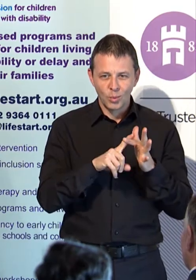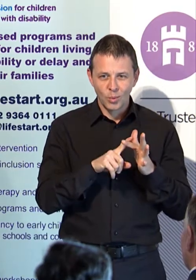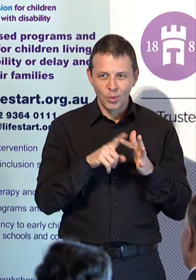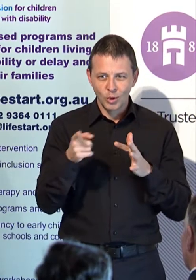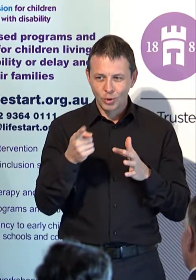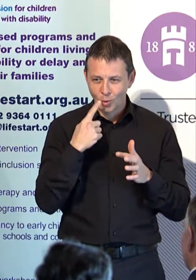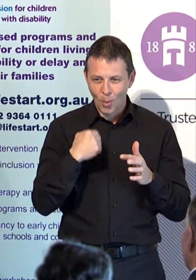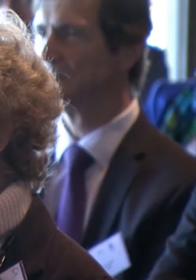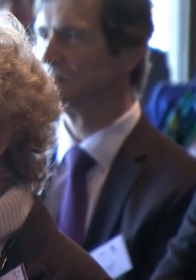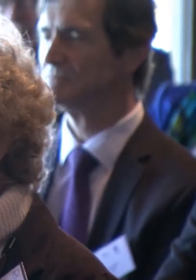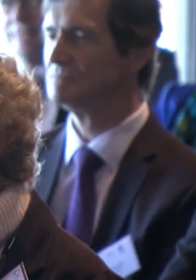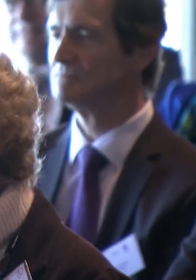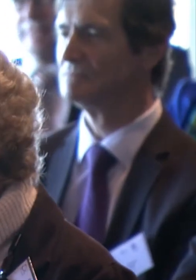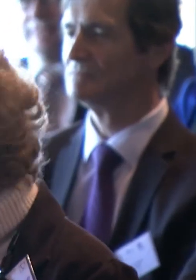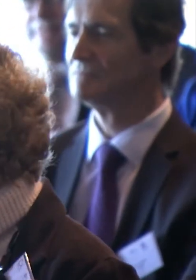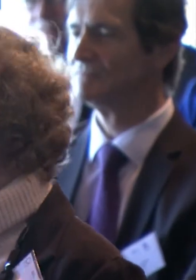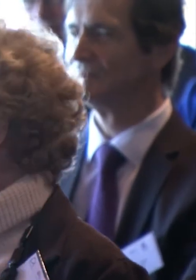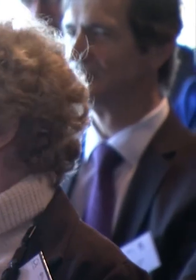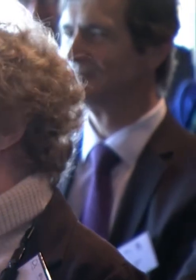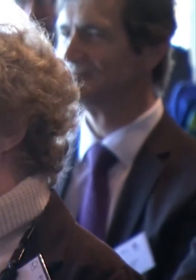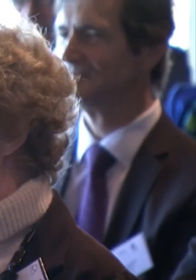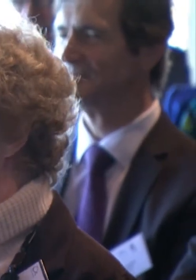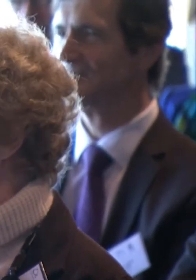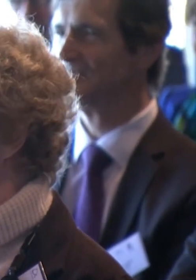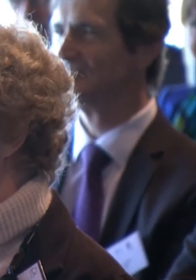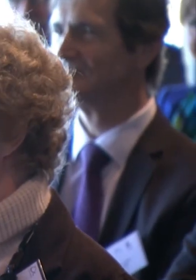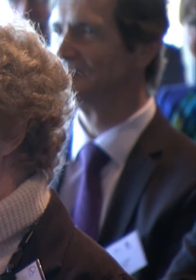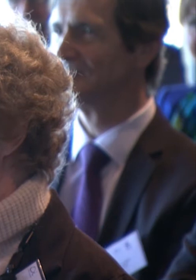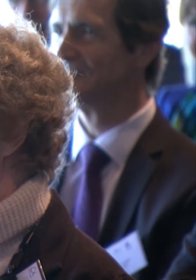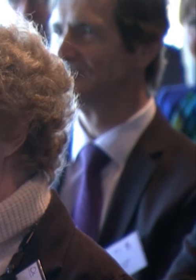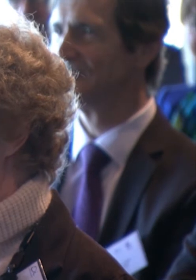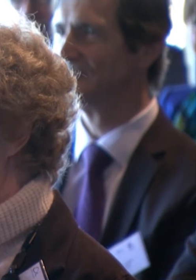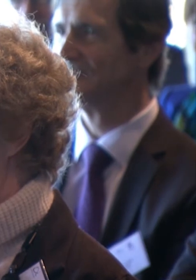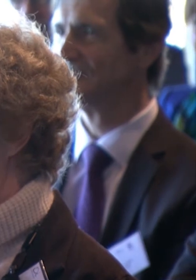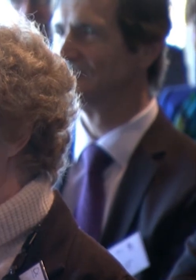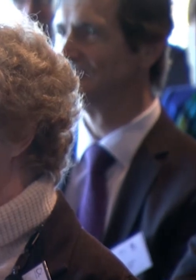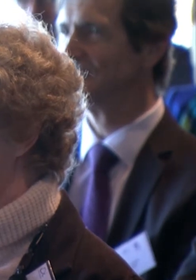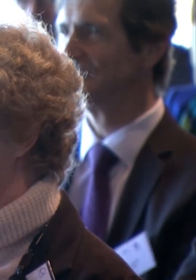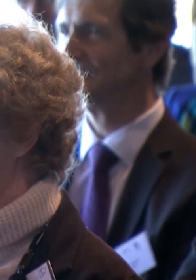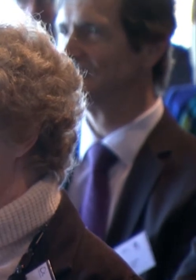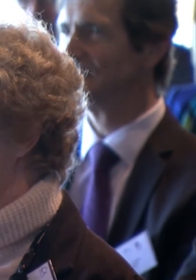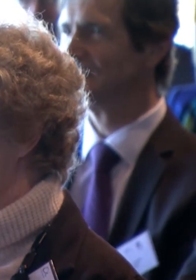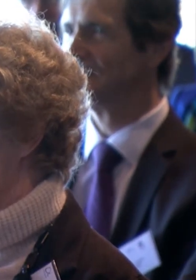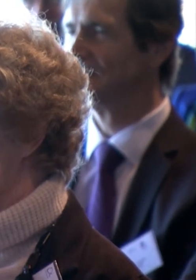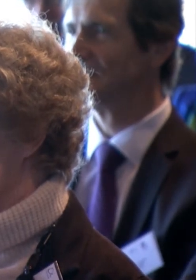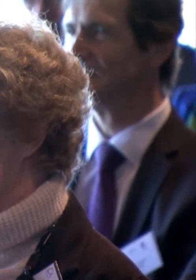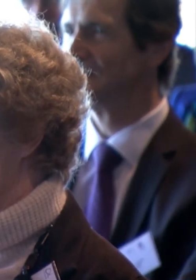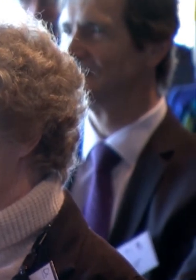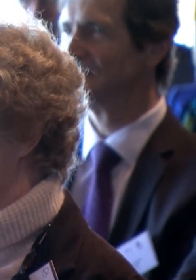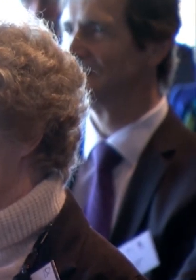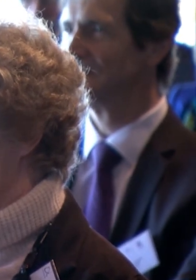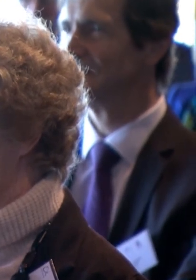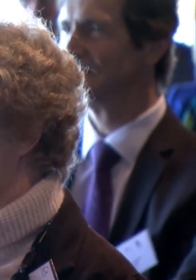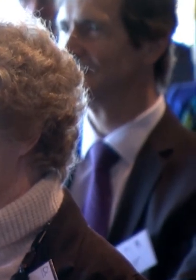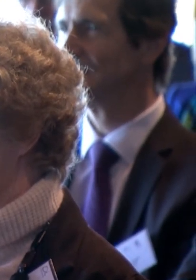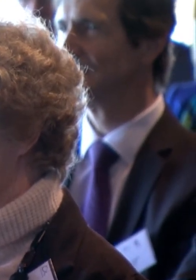how to dress. I got a text last night at bedtime saying I had